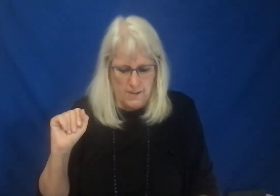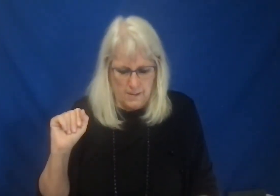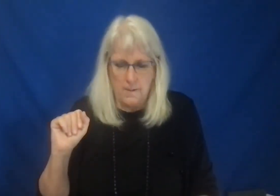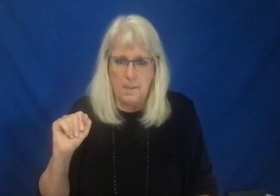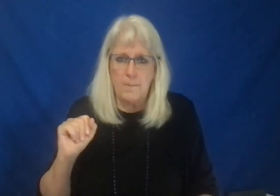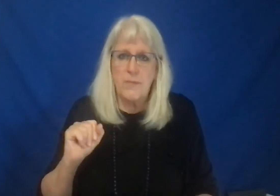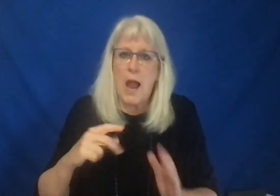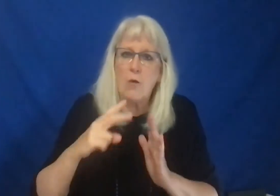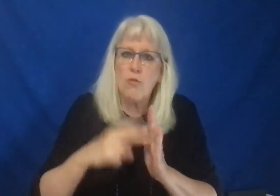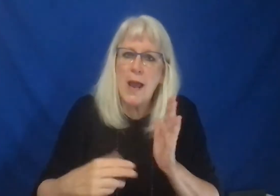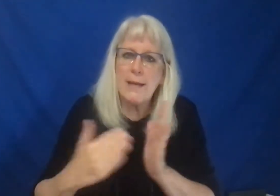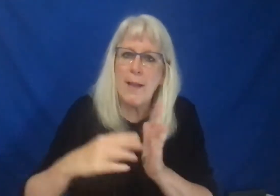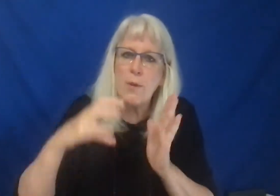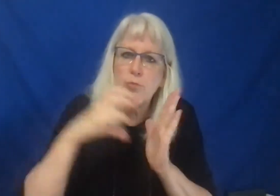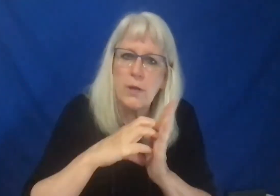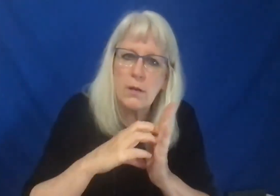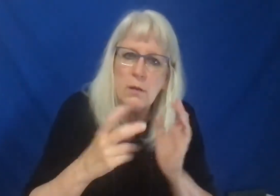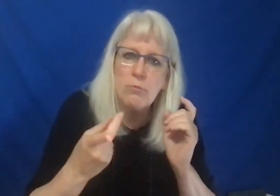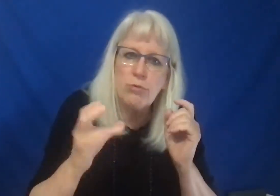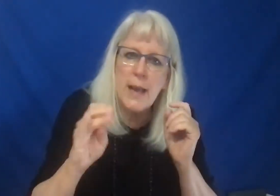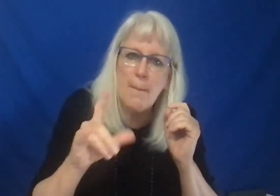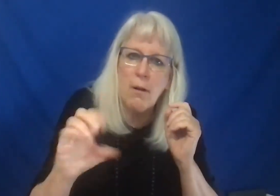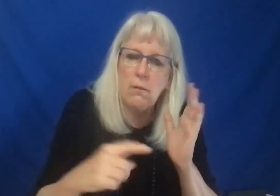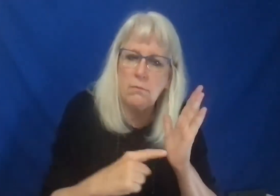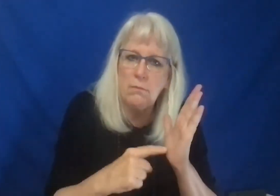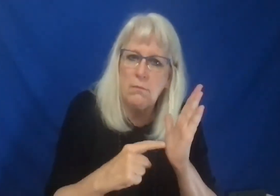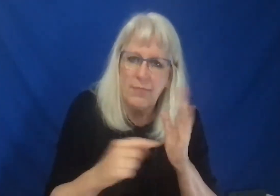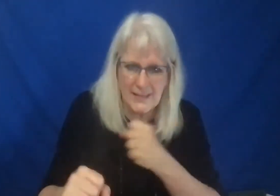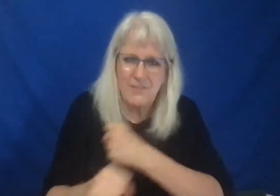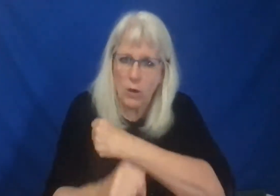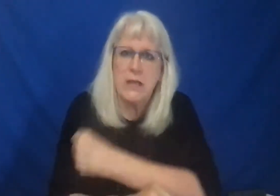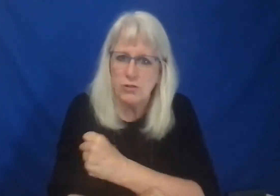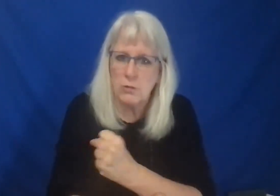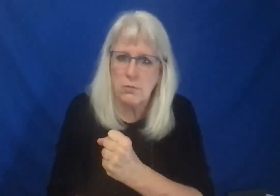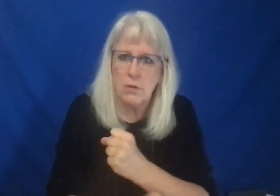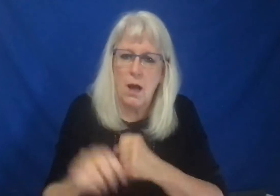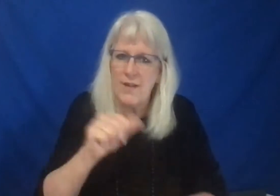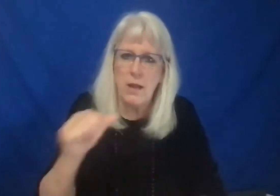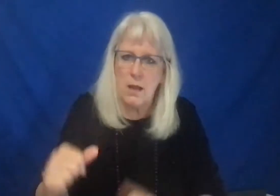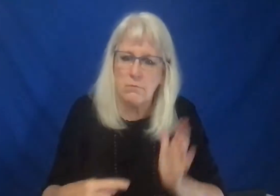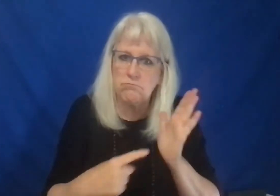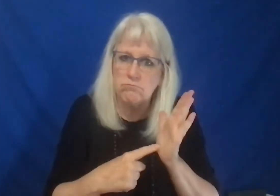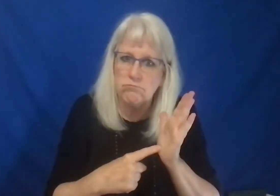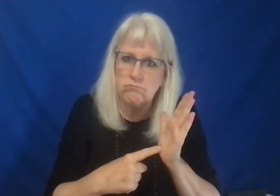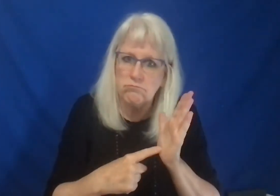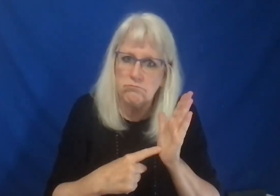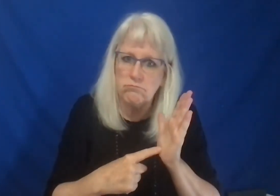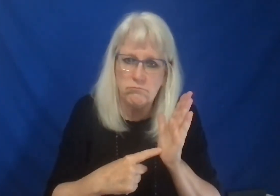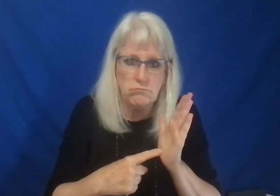preamble, because the preamble to me is this foundational document that says what Alcoholics Anonymous is and is not. And of course, we're not allied with any